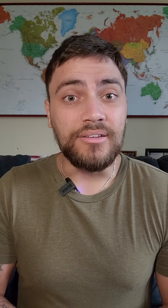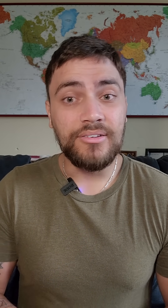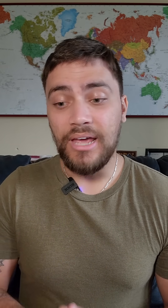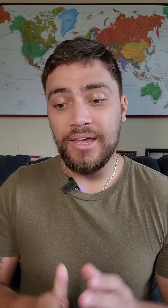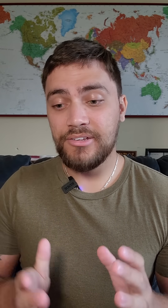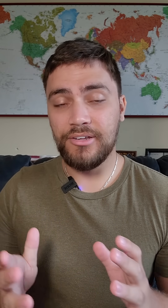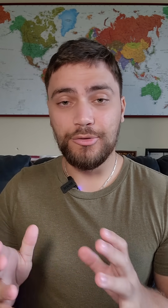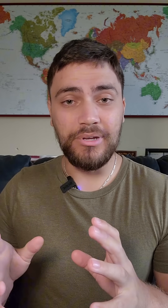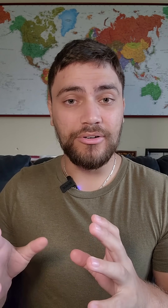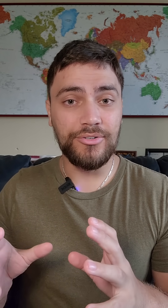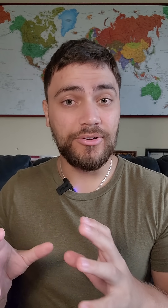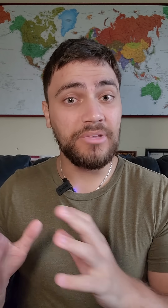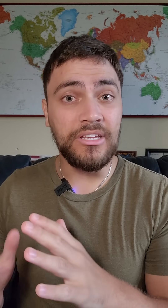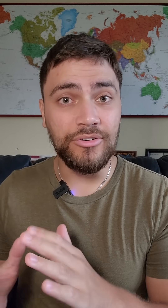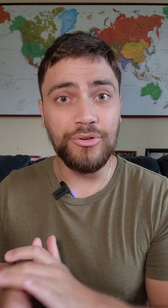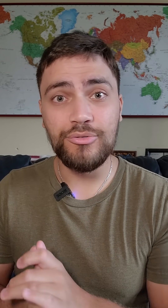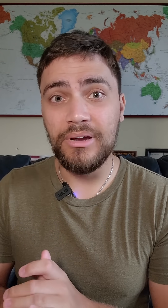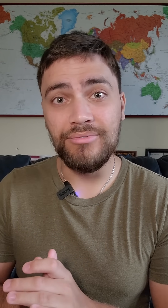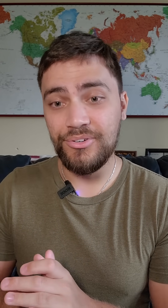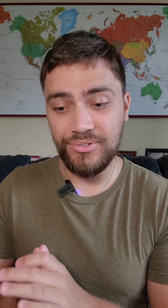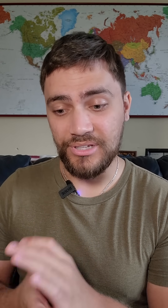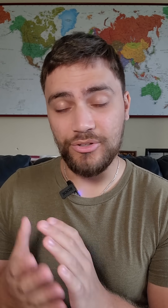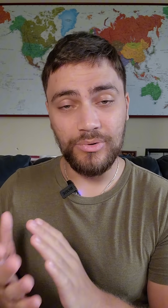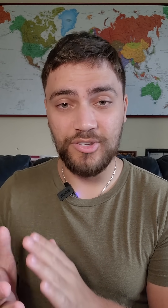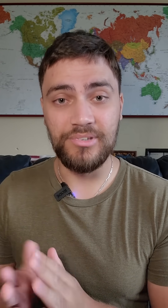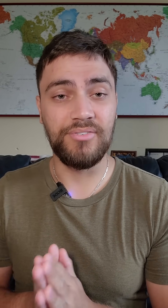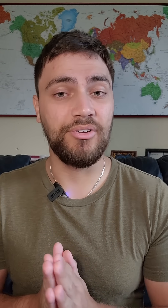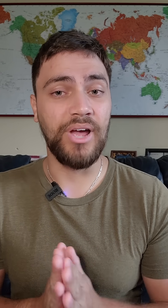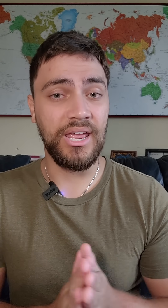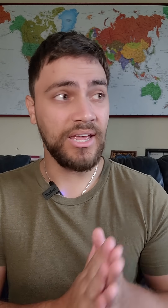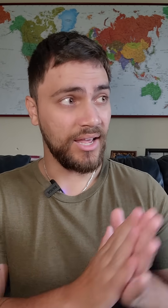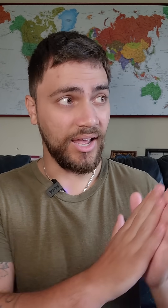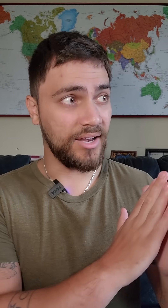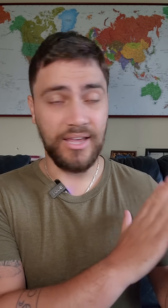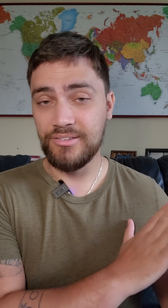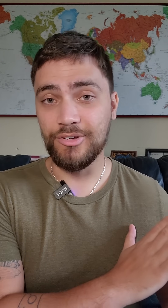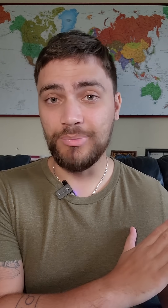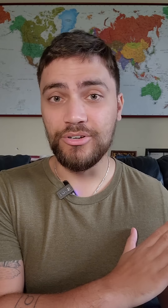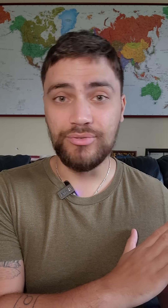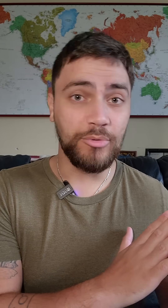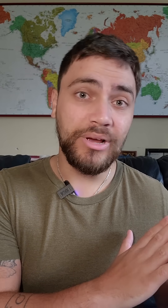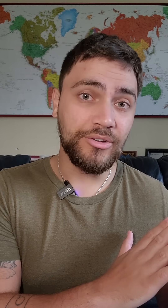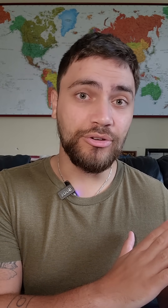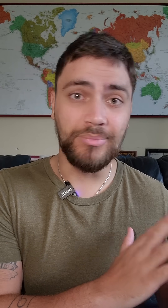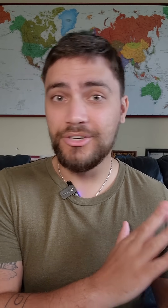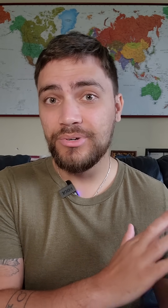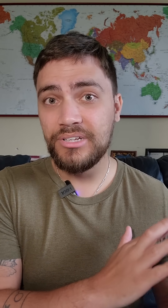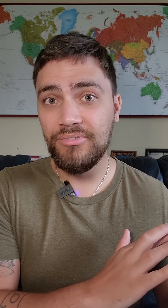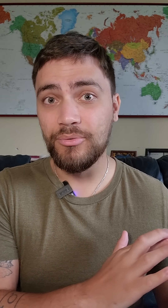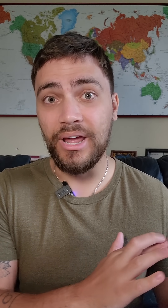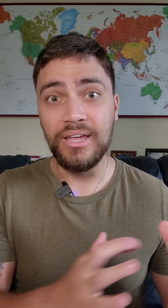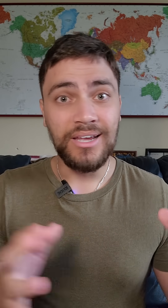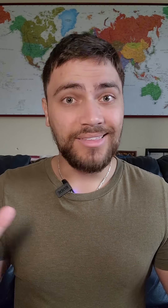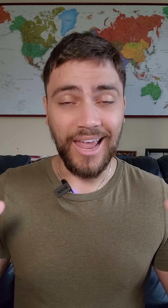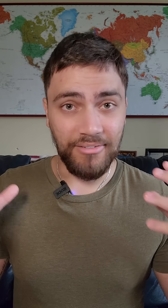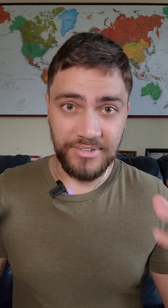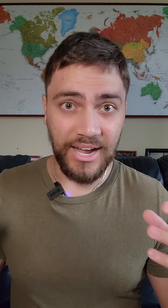things. ASL speakers from the East Coast might reduce things one specific way, and ASL speakers from the West Coast might do it a different way. They have